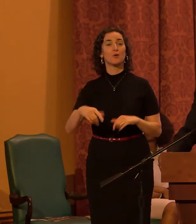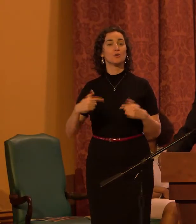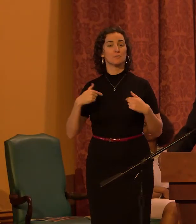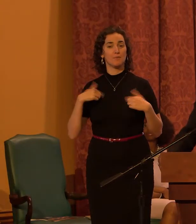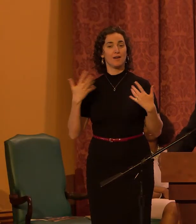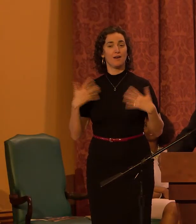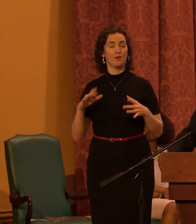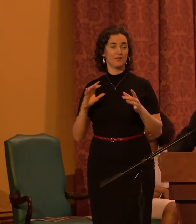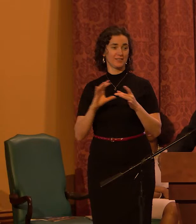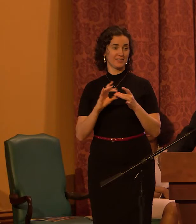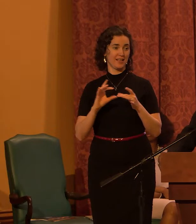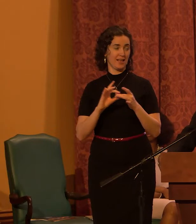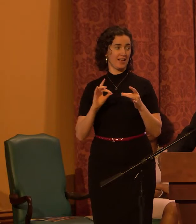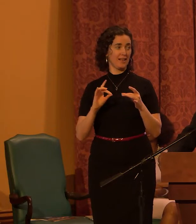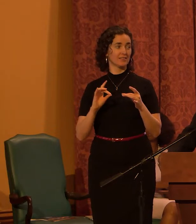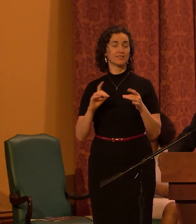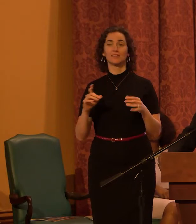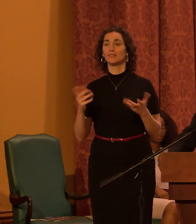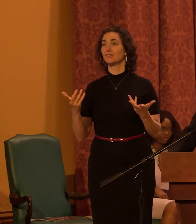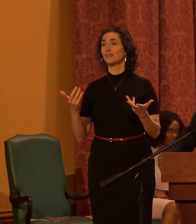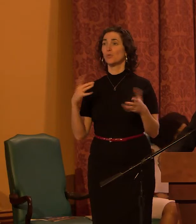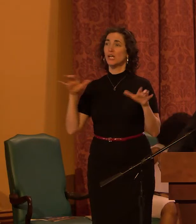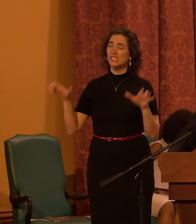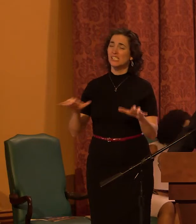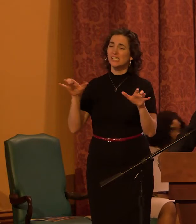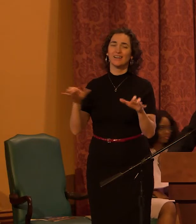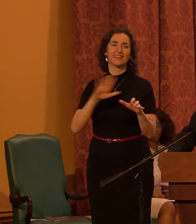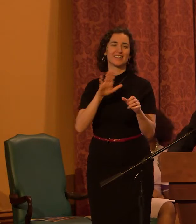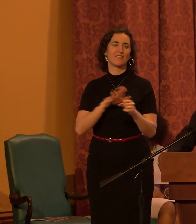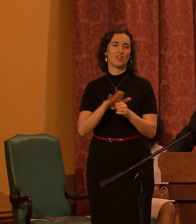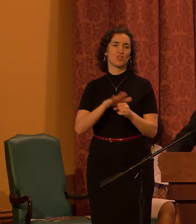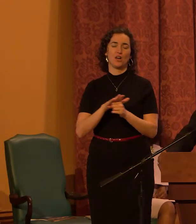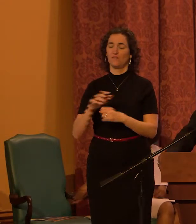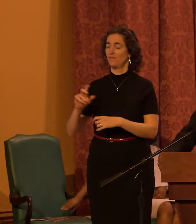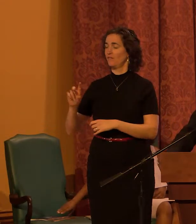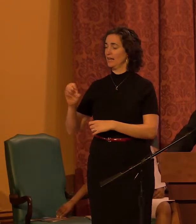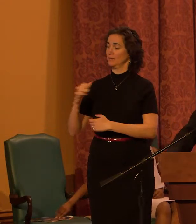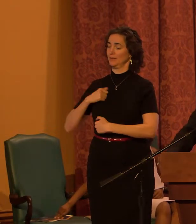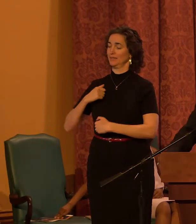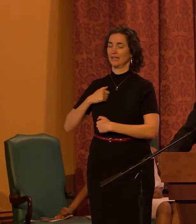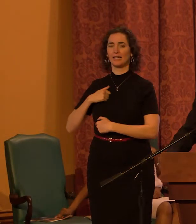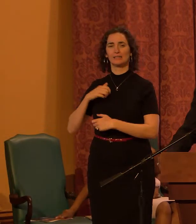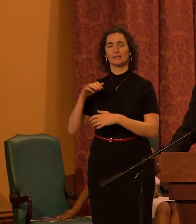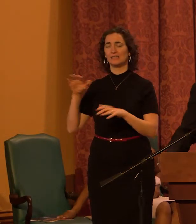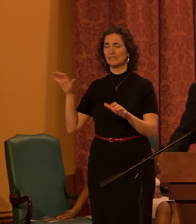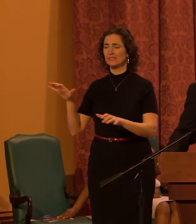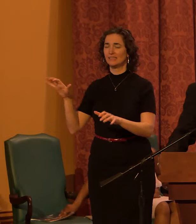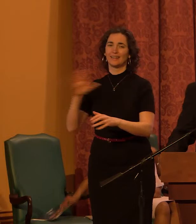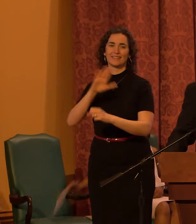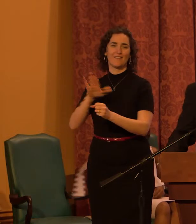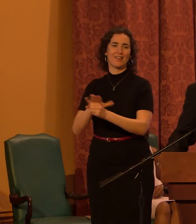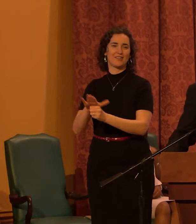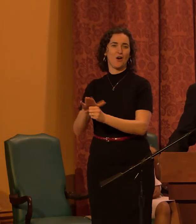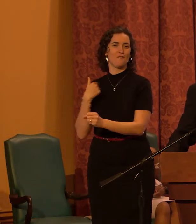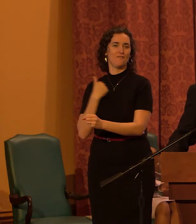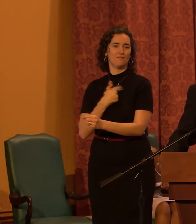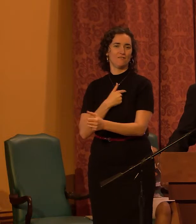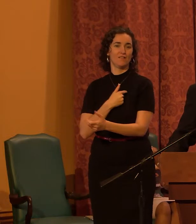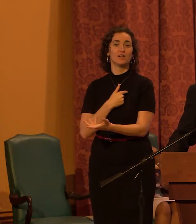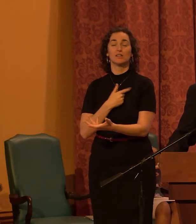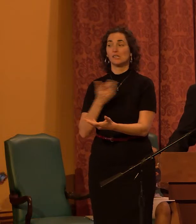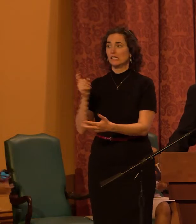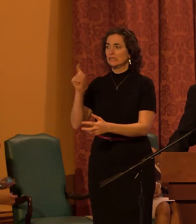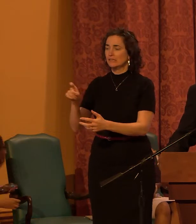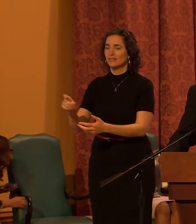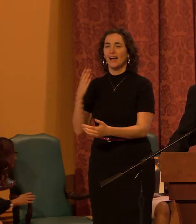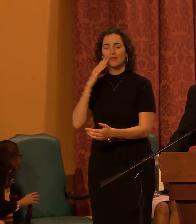have said, we never do enough for our veterans. We never do enough for those most in need. And I know Senator Mills